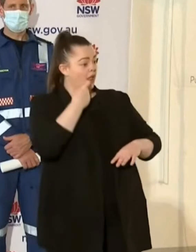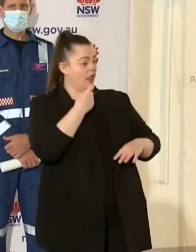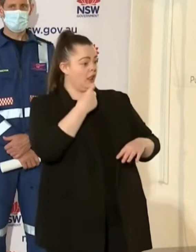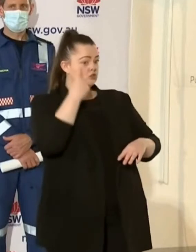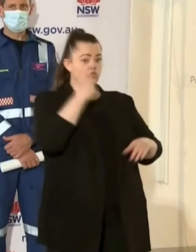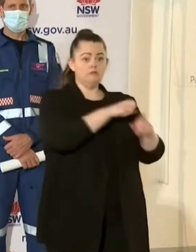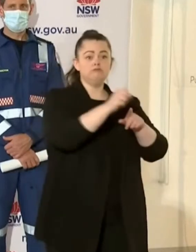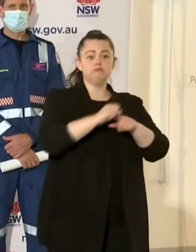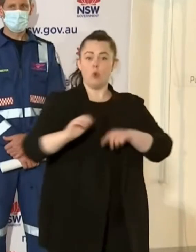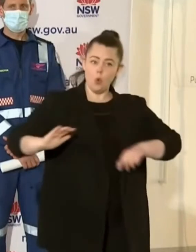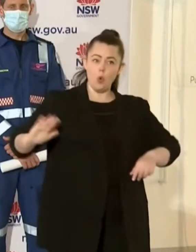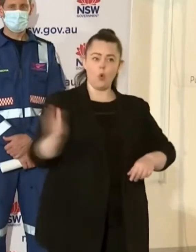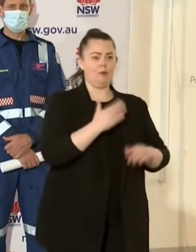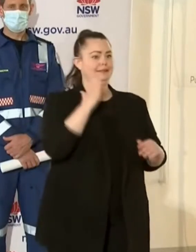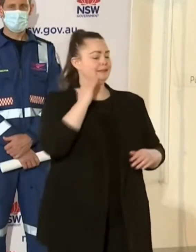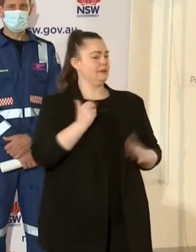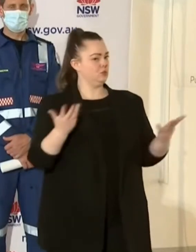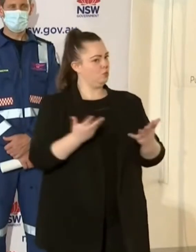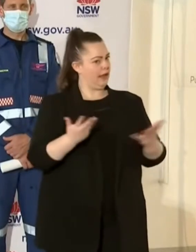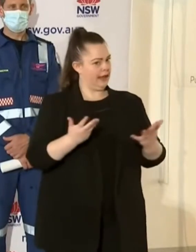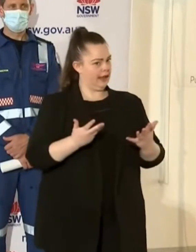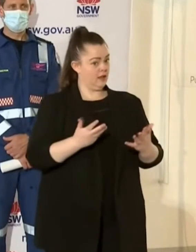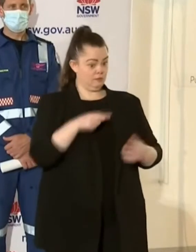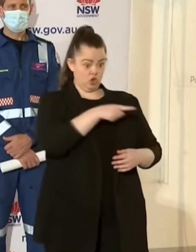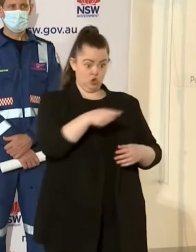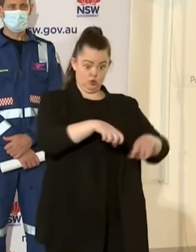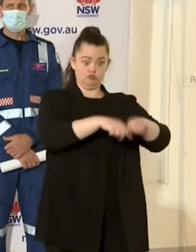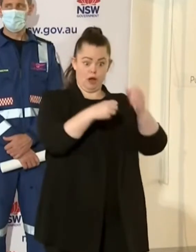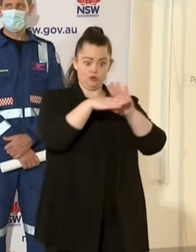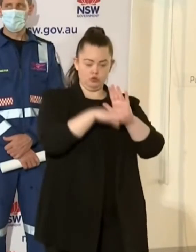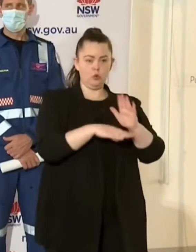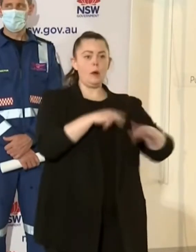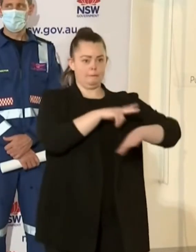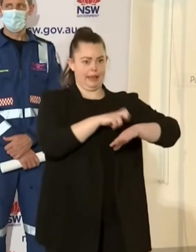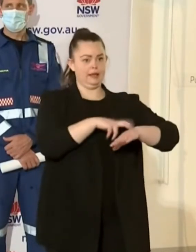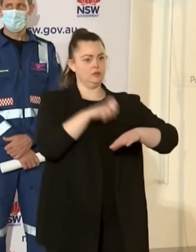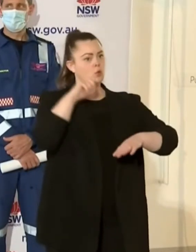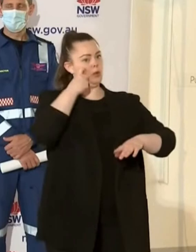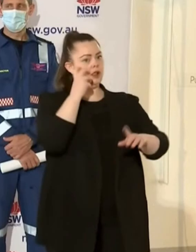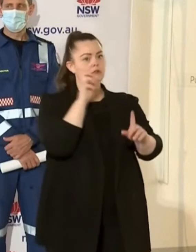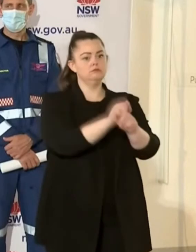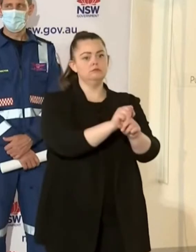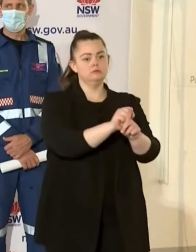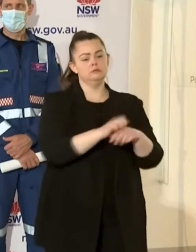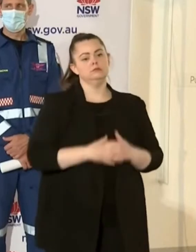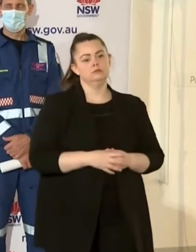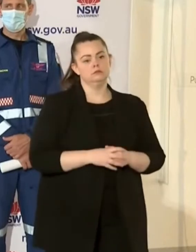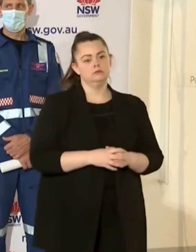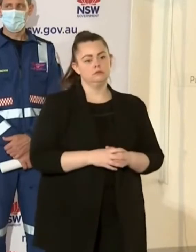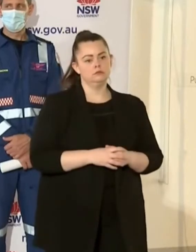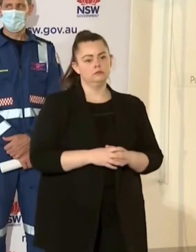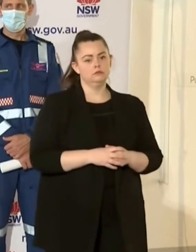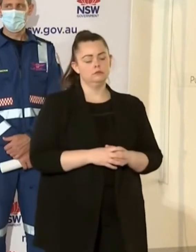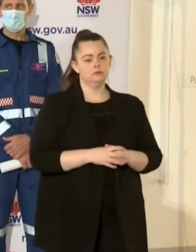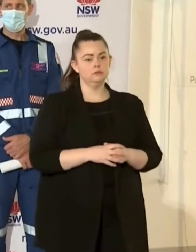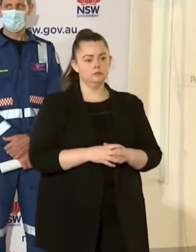done an amazing job, and I want to thank the police. It's been a very tough 20 months, and they've often had to make decisions on the ground